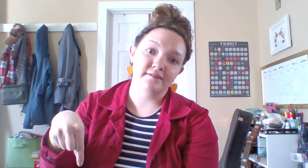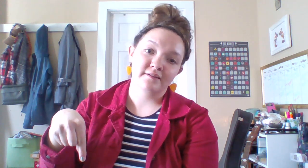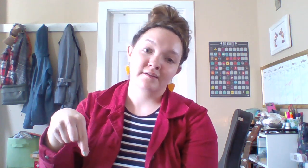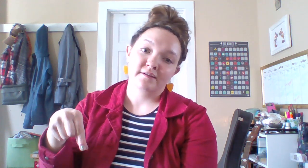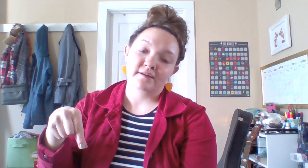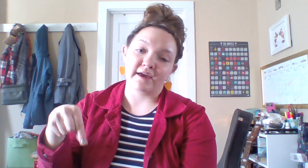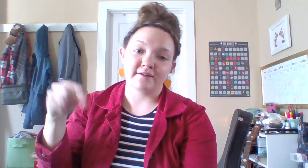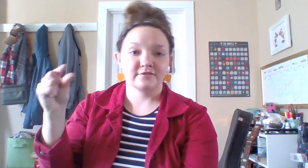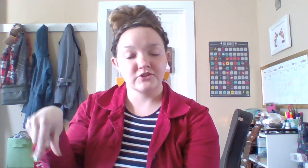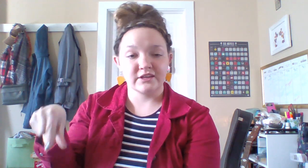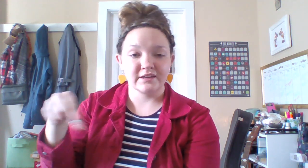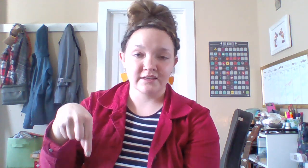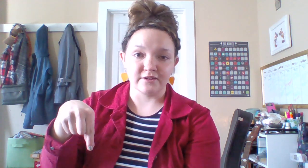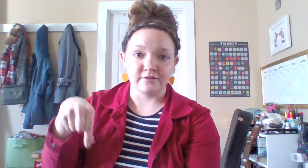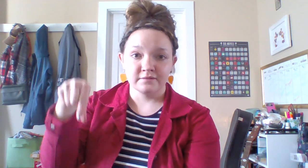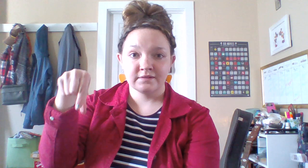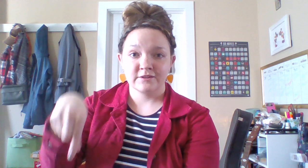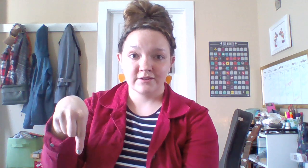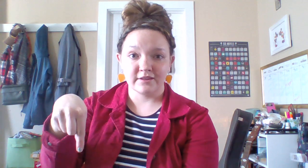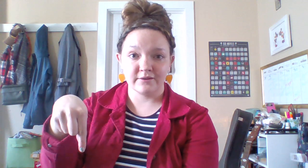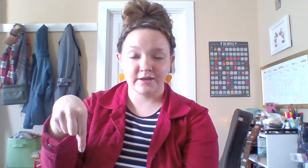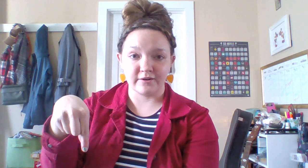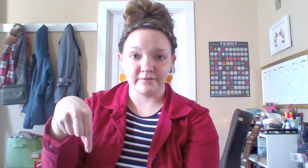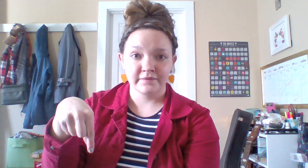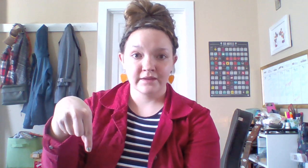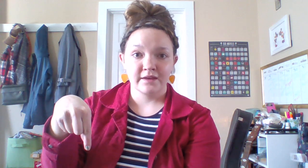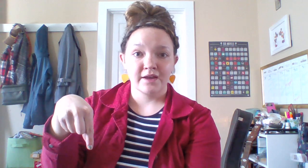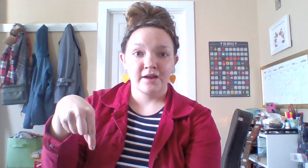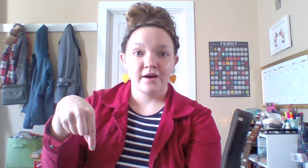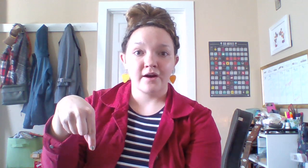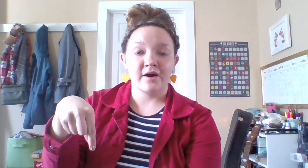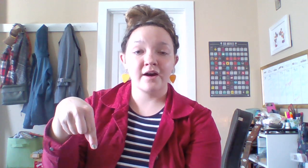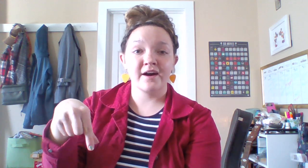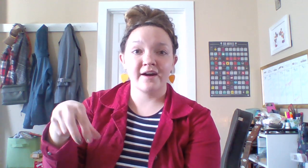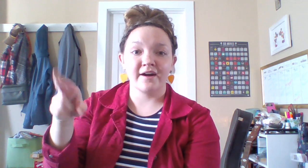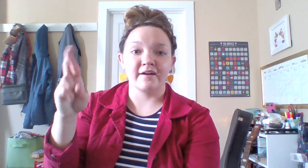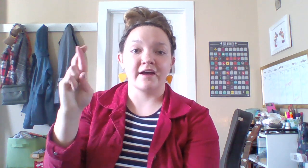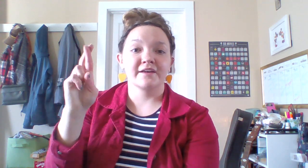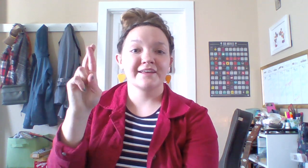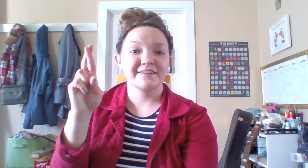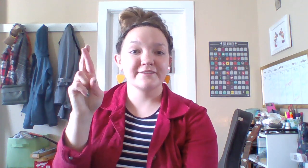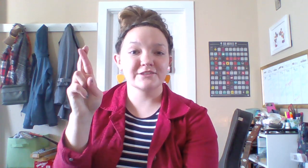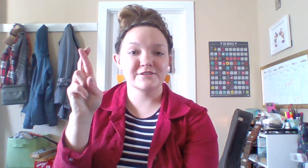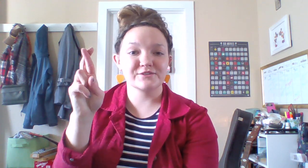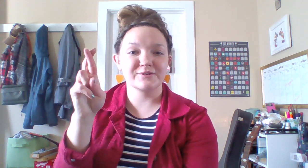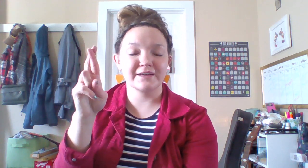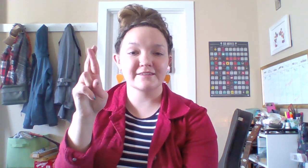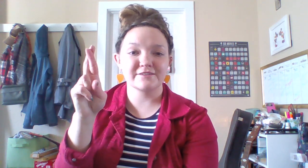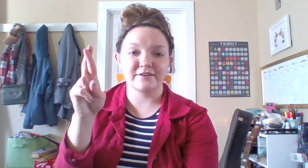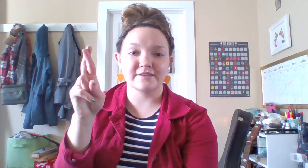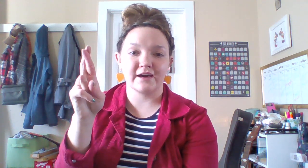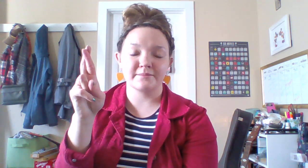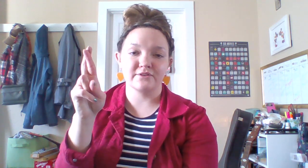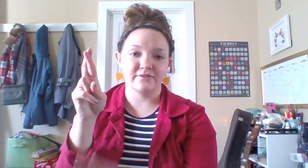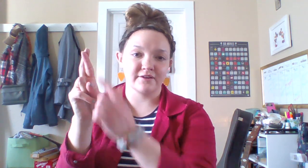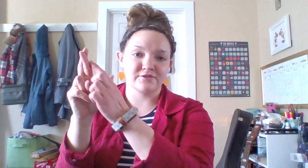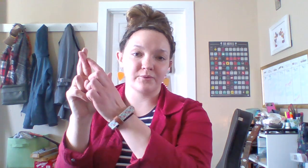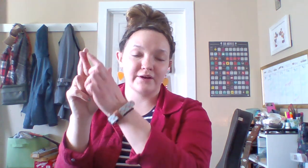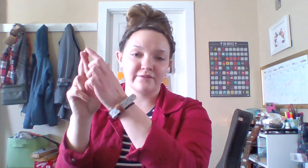Okay, G and Q. There we go. R. you just twist your top two fingers, your pointer finger